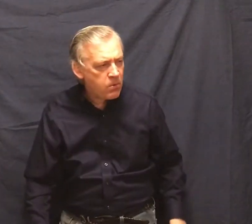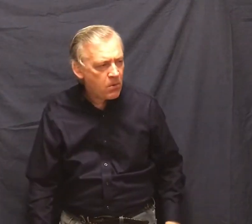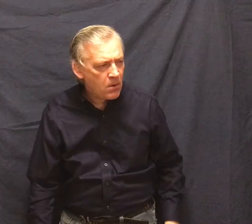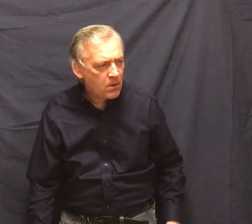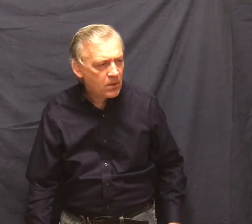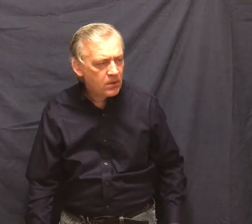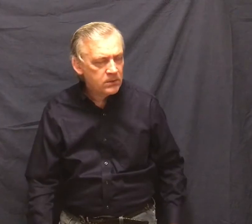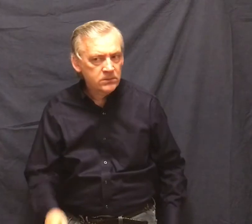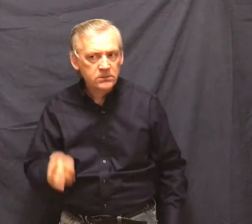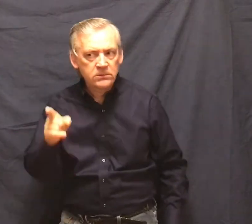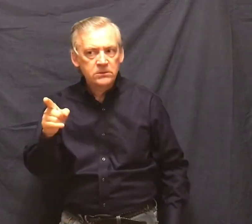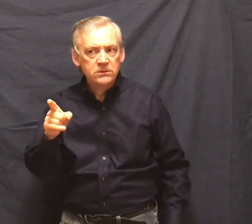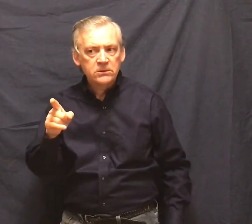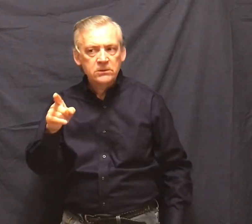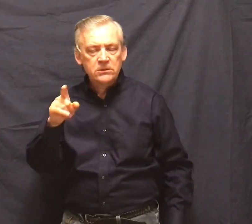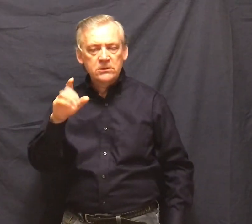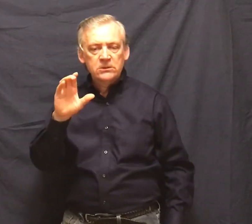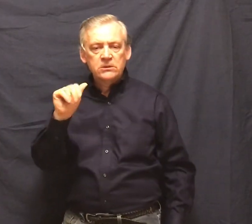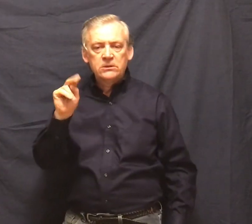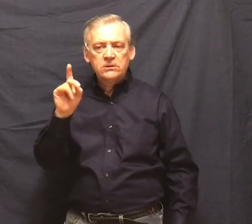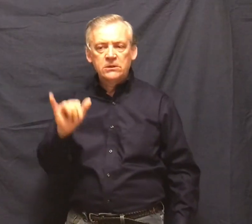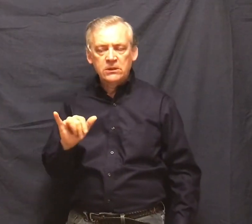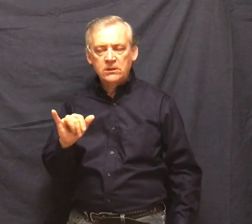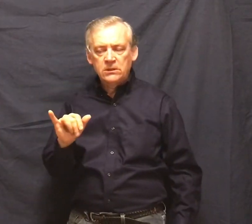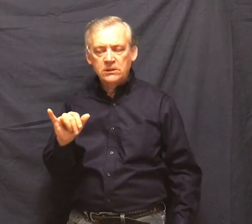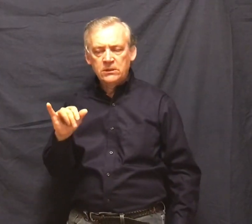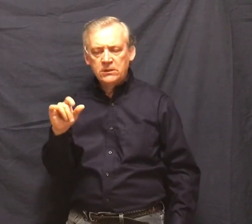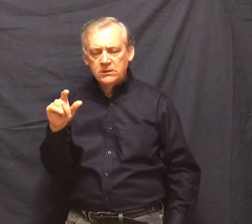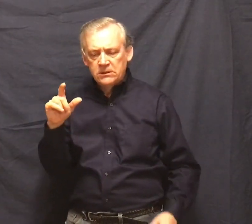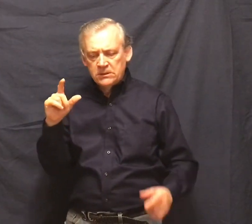Candy was crestfallen. Didn't tell nobody but Crooks.